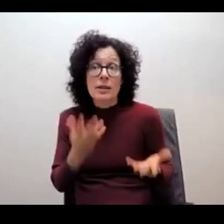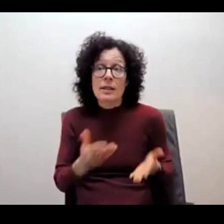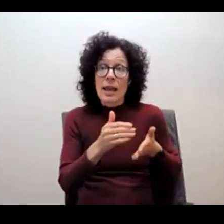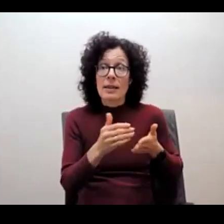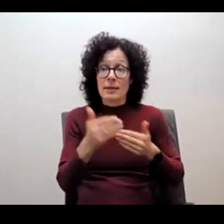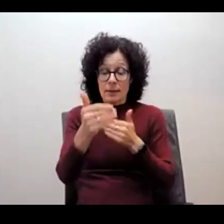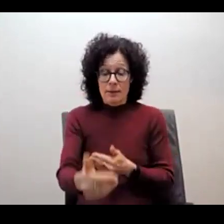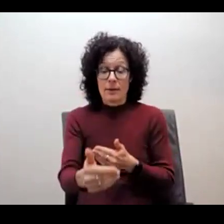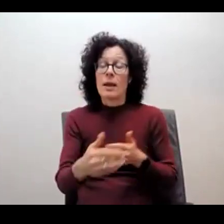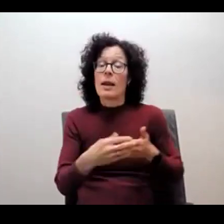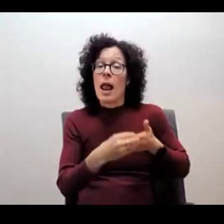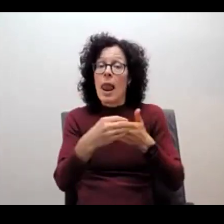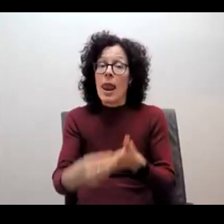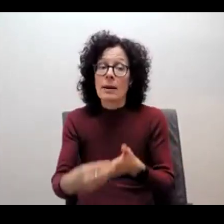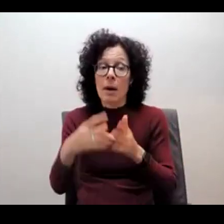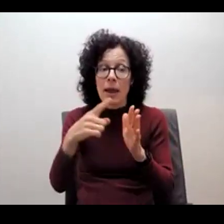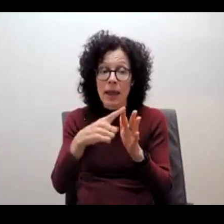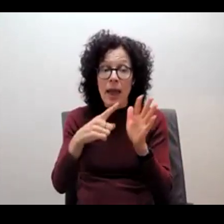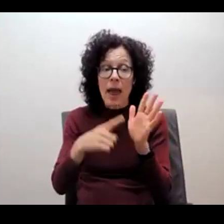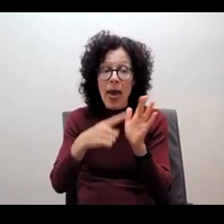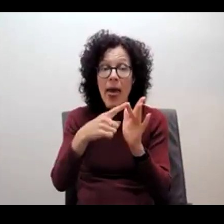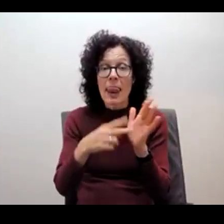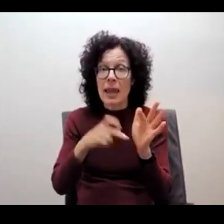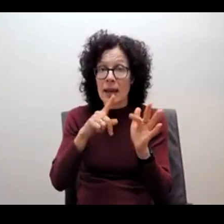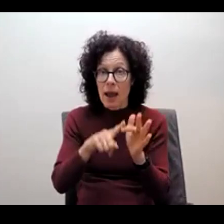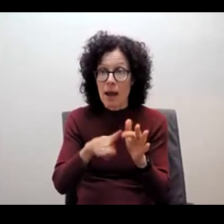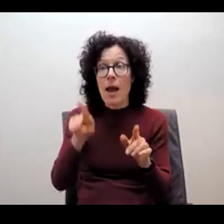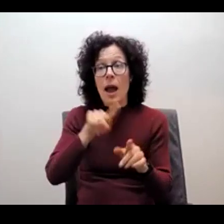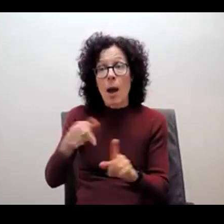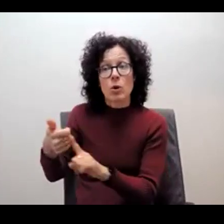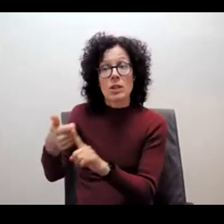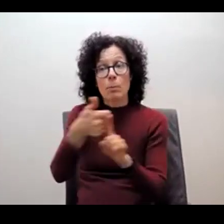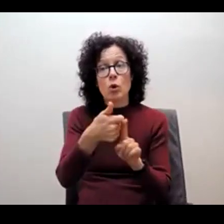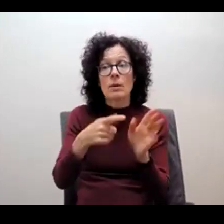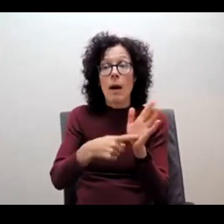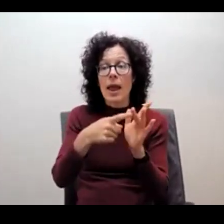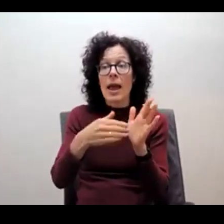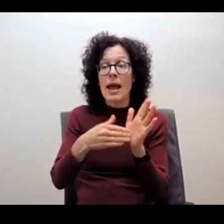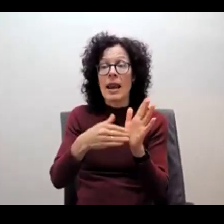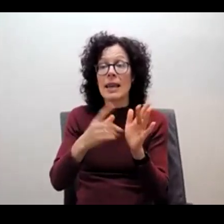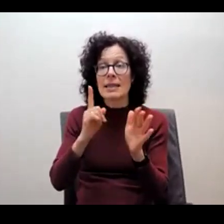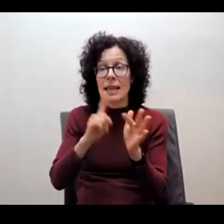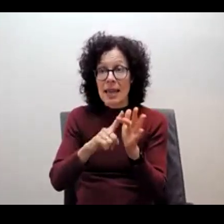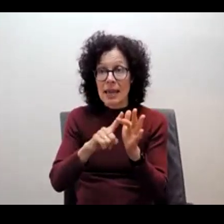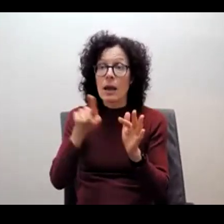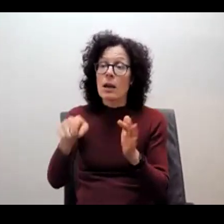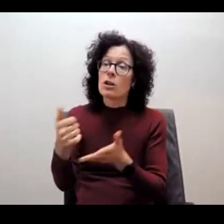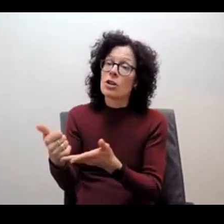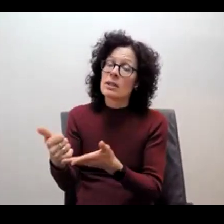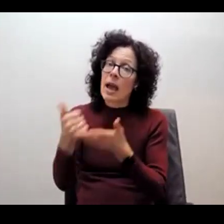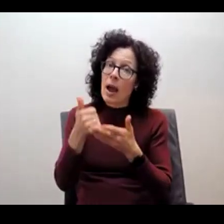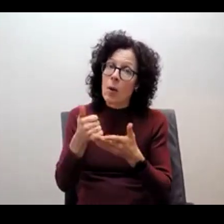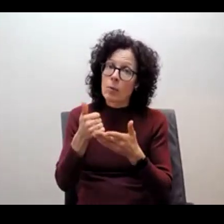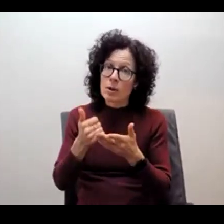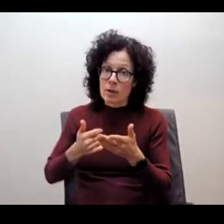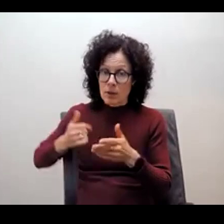Eline, and we're also supported by Lizzie, who's in the space. Lizzie has helped us think through some of the snacks,